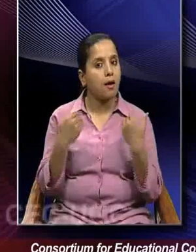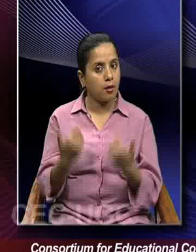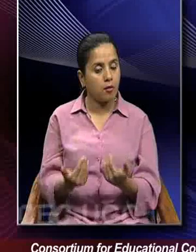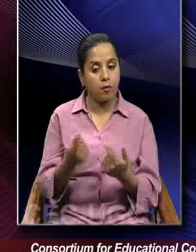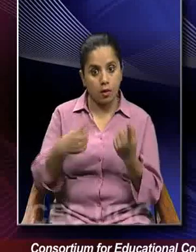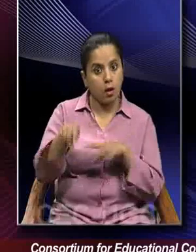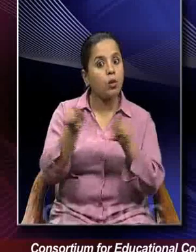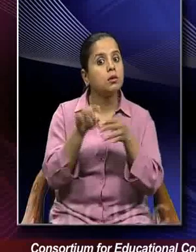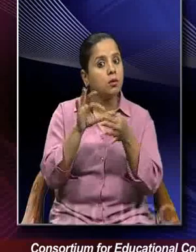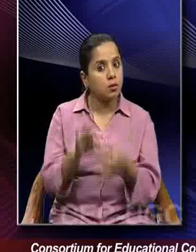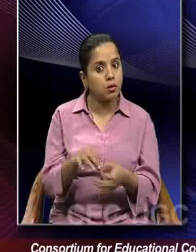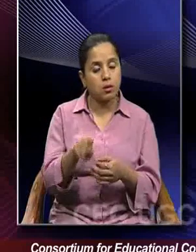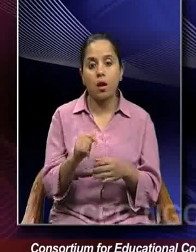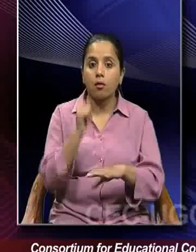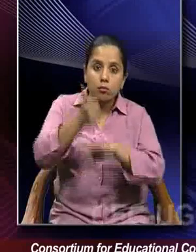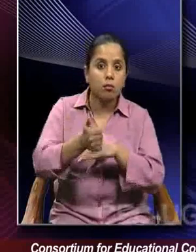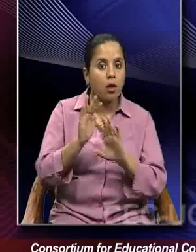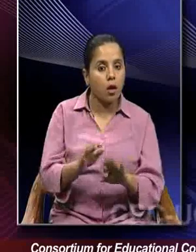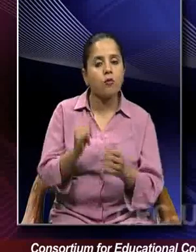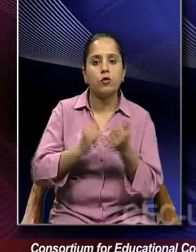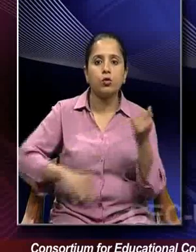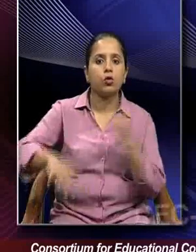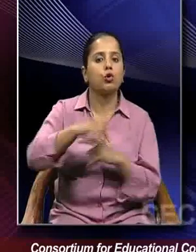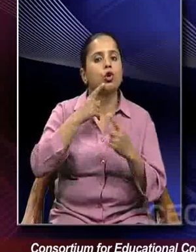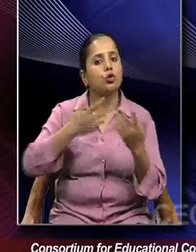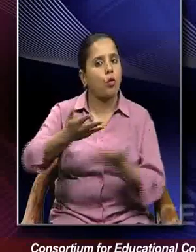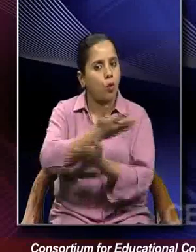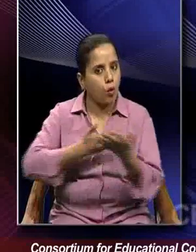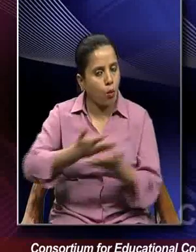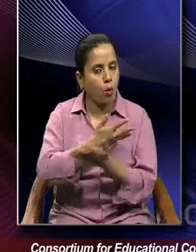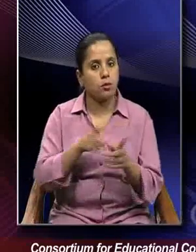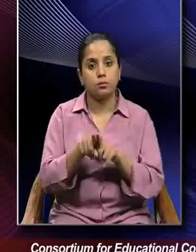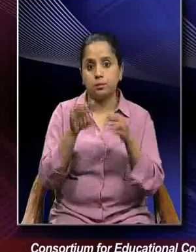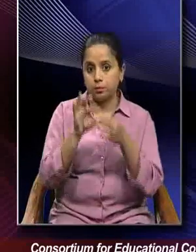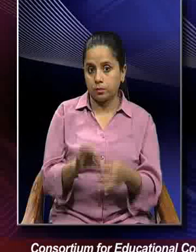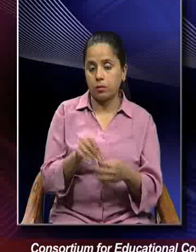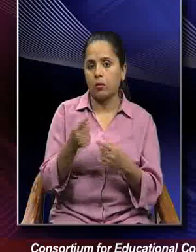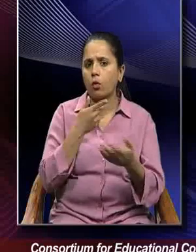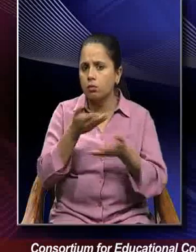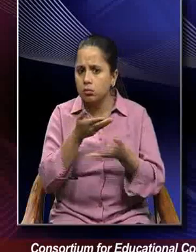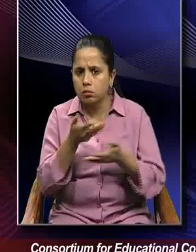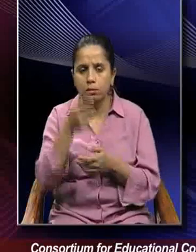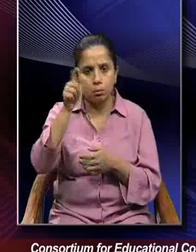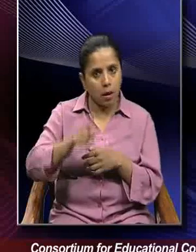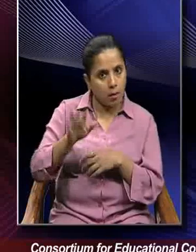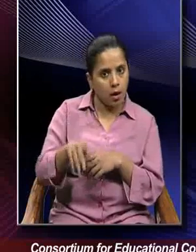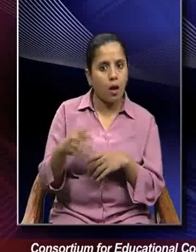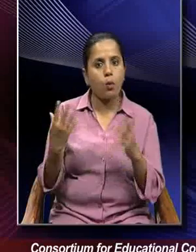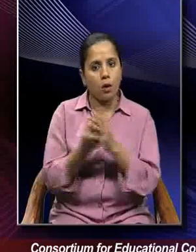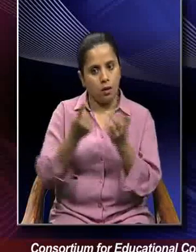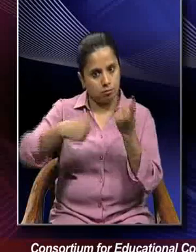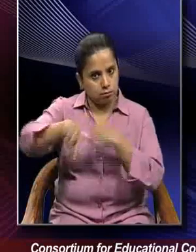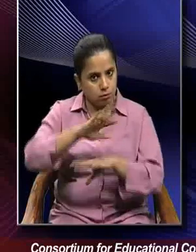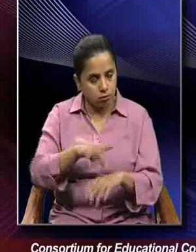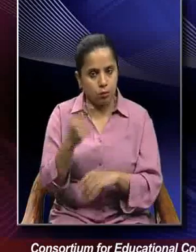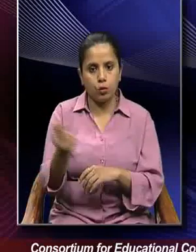to them, is established through social interactions, particularly in conversations people have with each other,